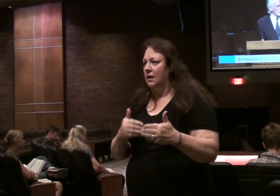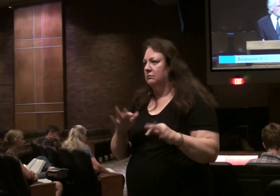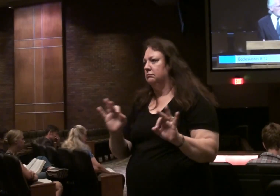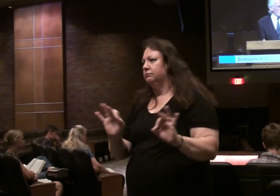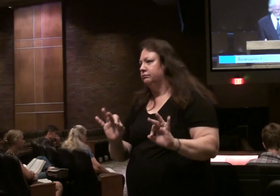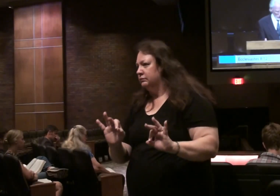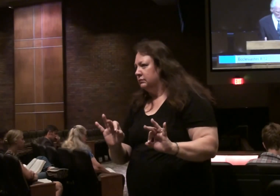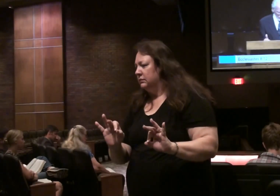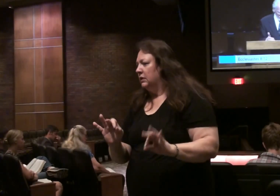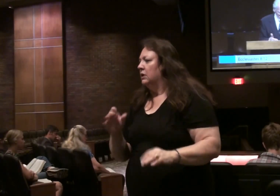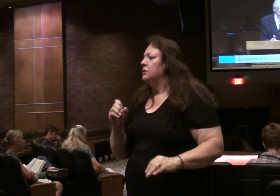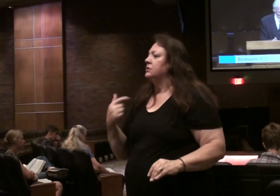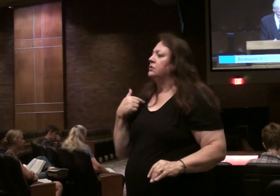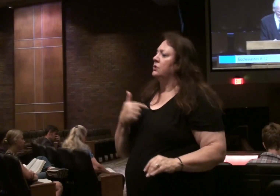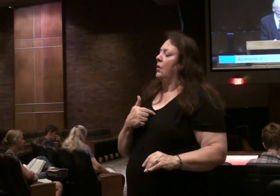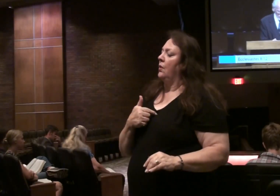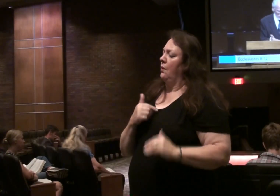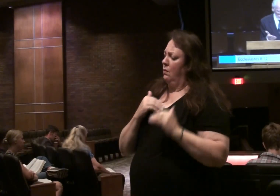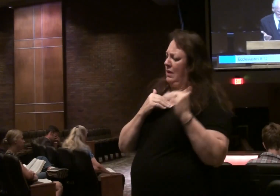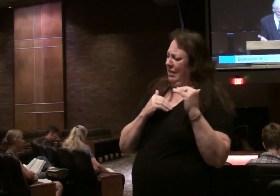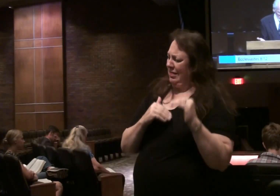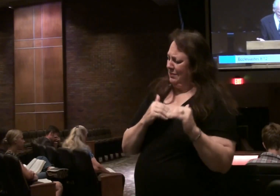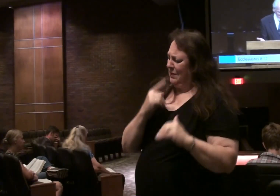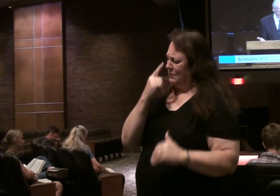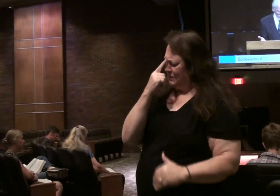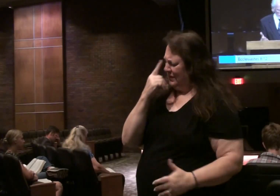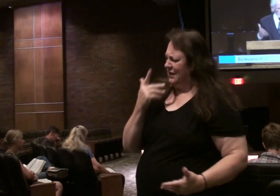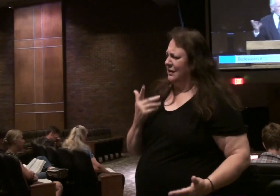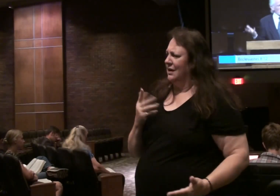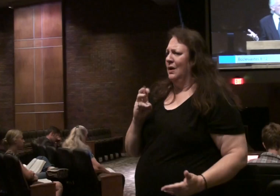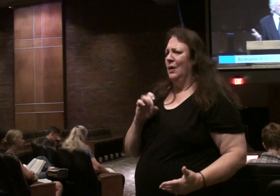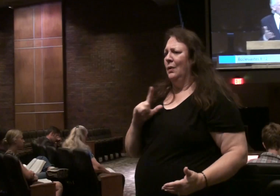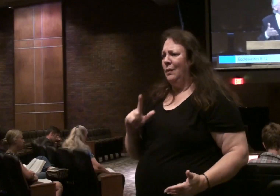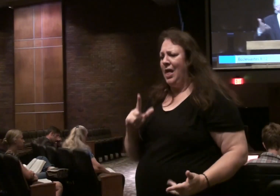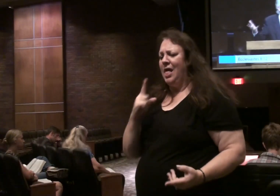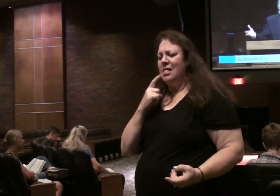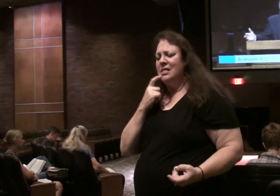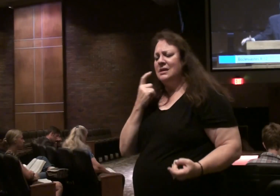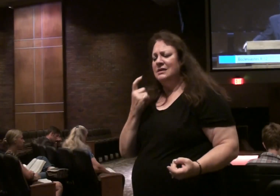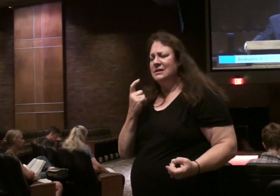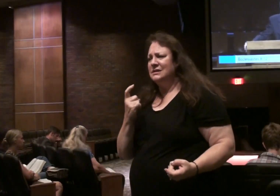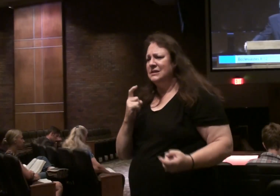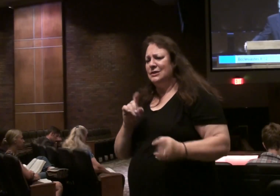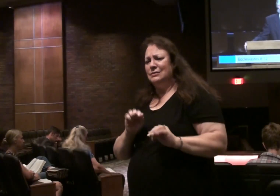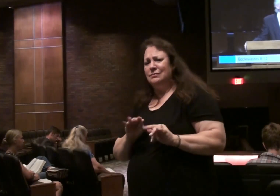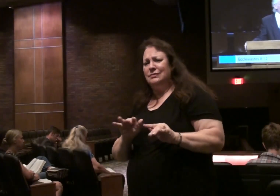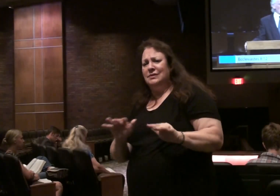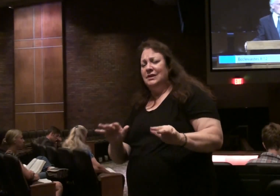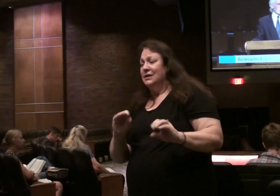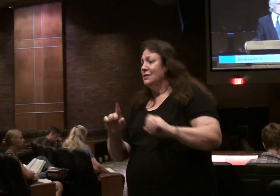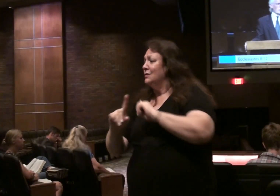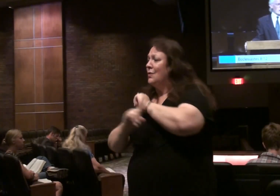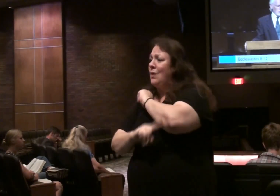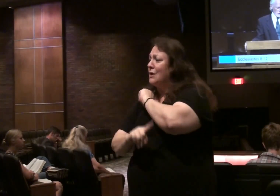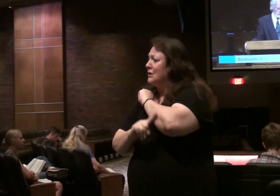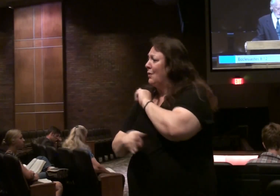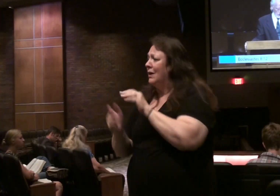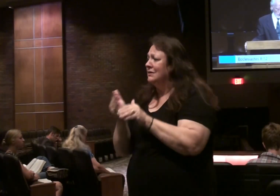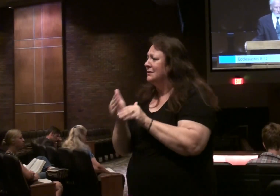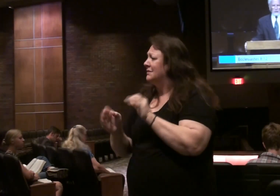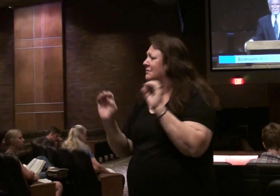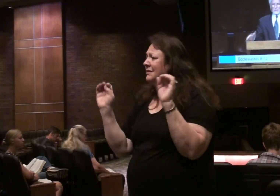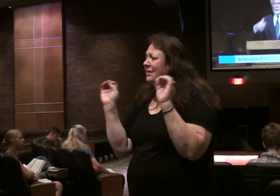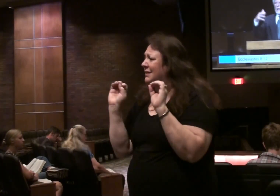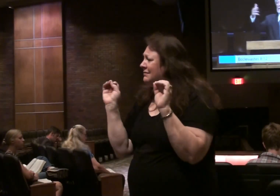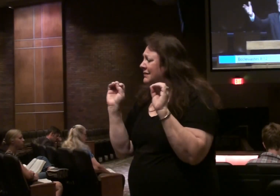irrelevant. So we live in this and we begin to think, well, the sinner's sin spreads because there's no consequences. And